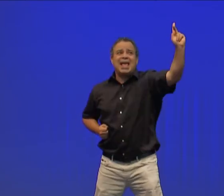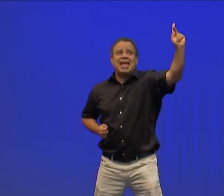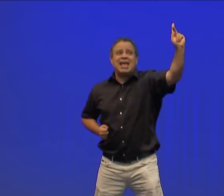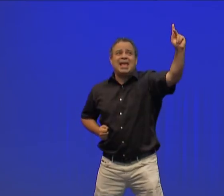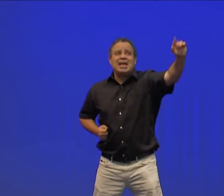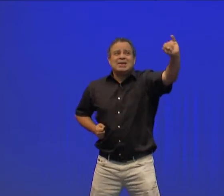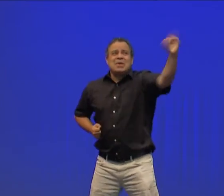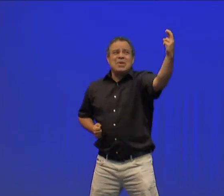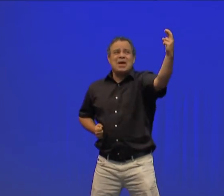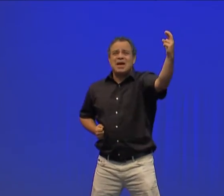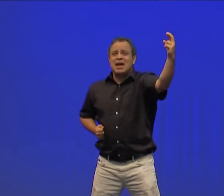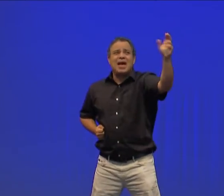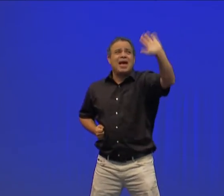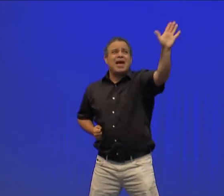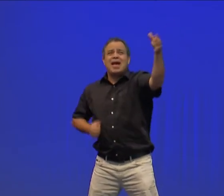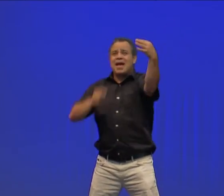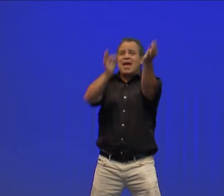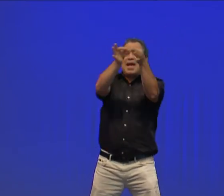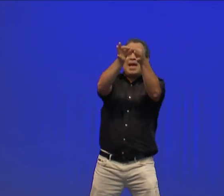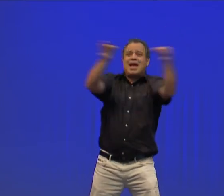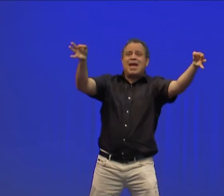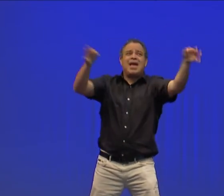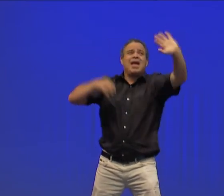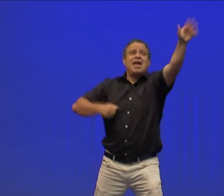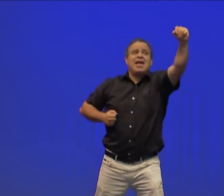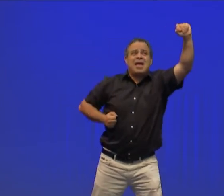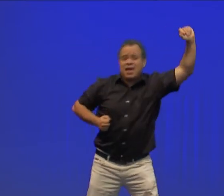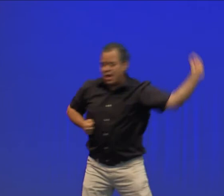Martin Luther King Jr.